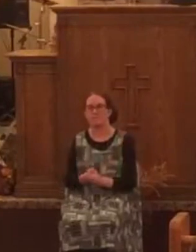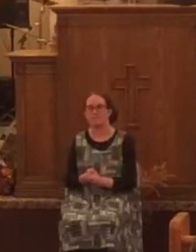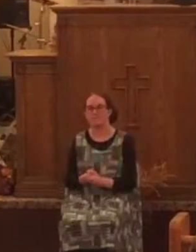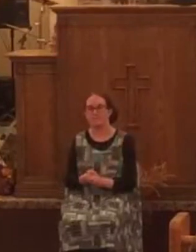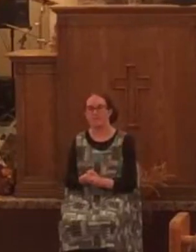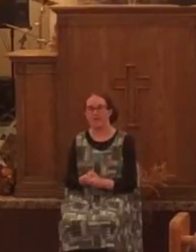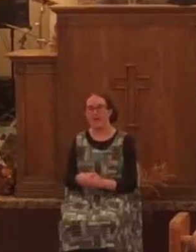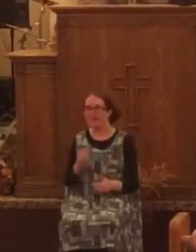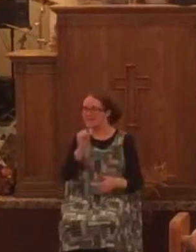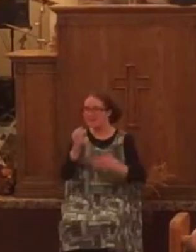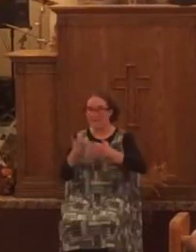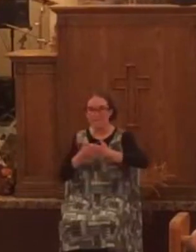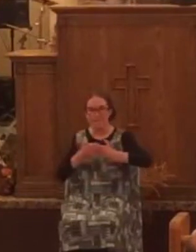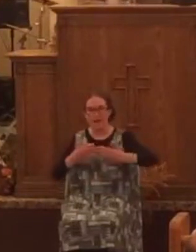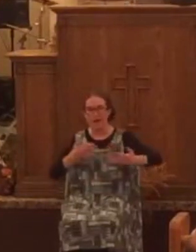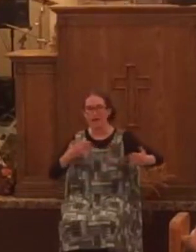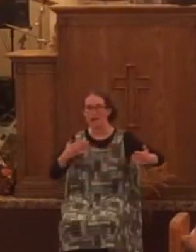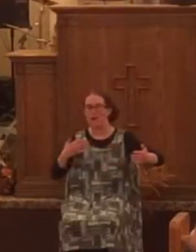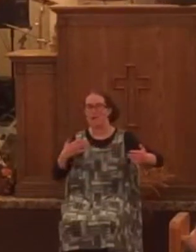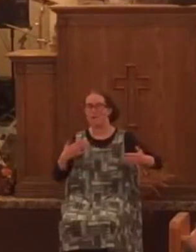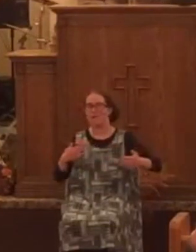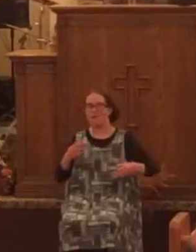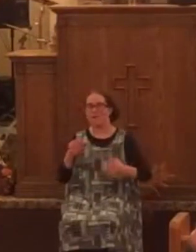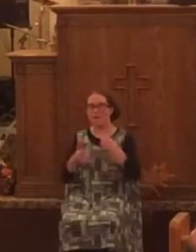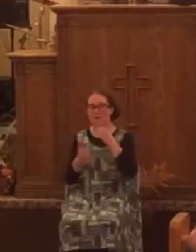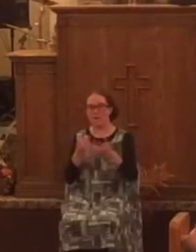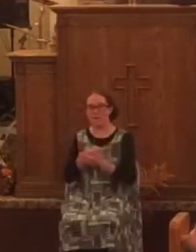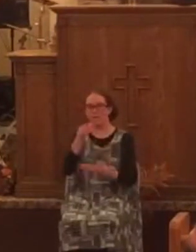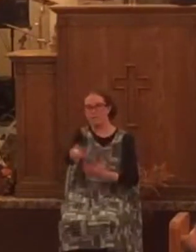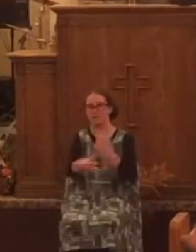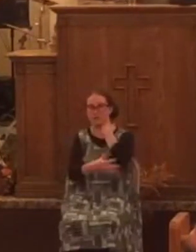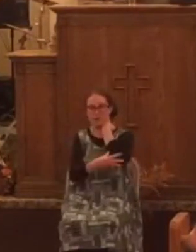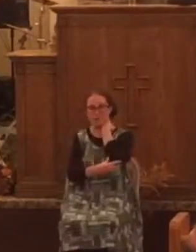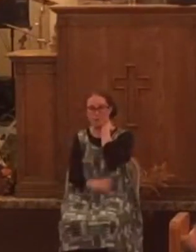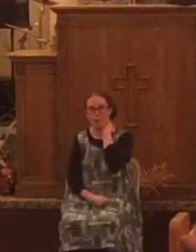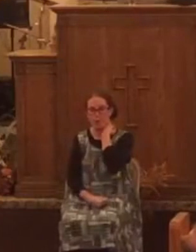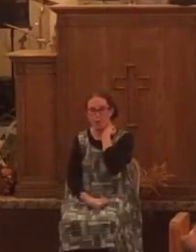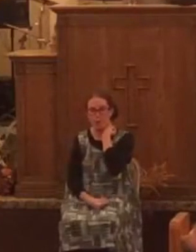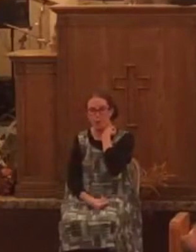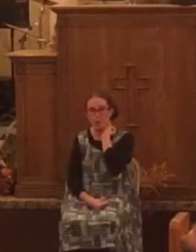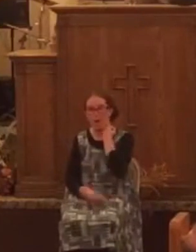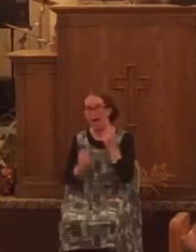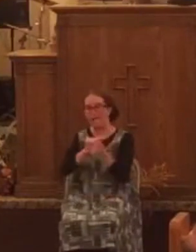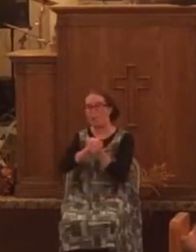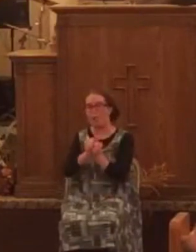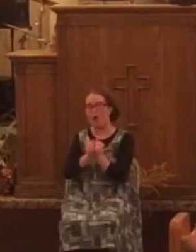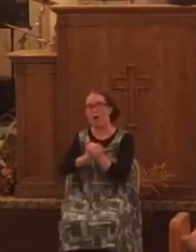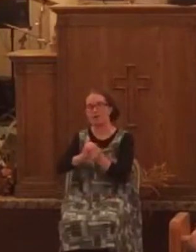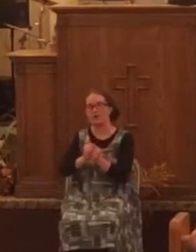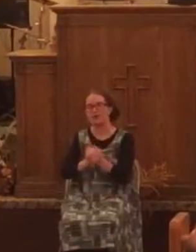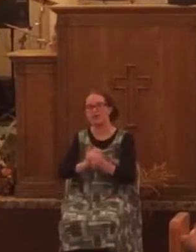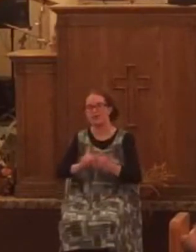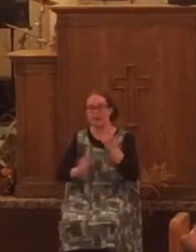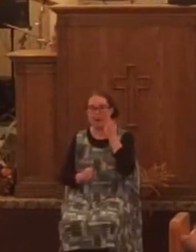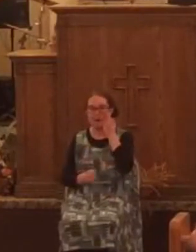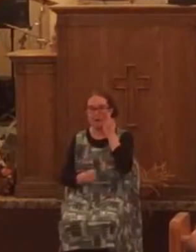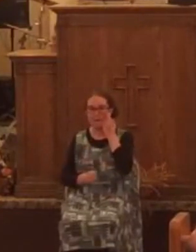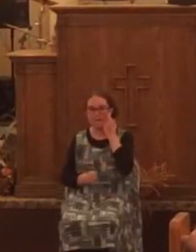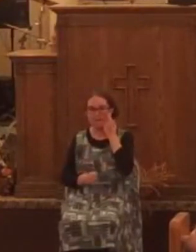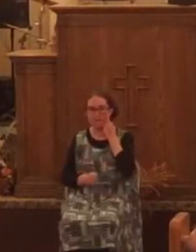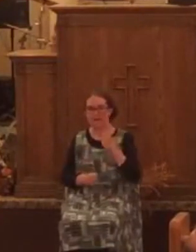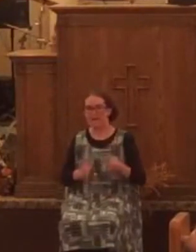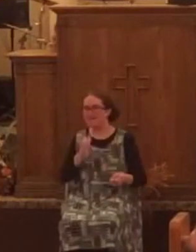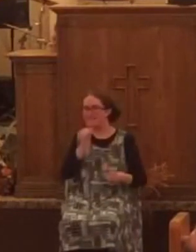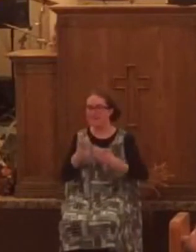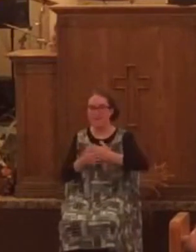Amen. It don't matter. Amen. Rich, poor. Amen. I'm washed. Amen. It